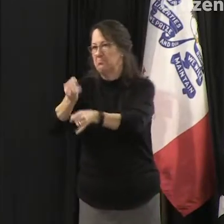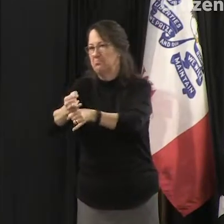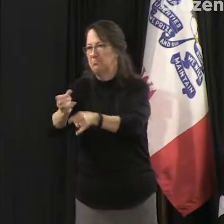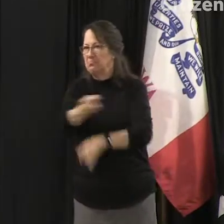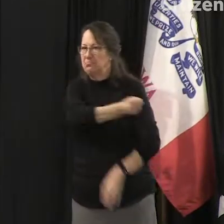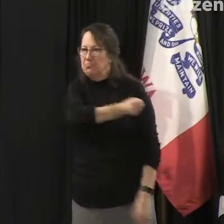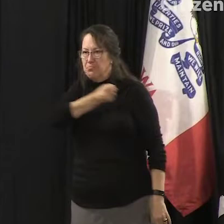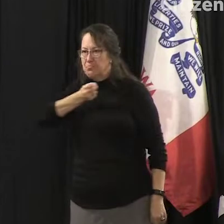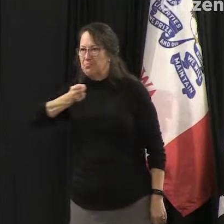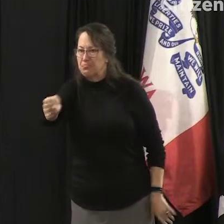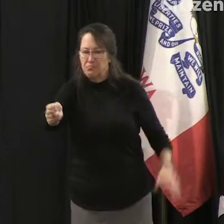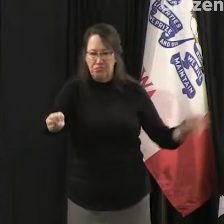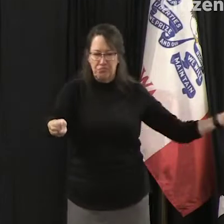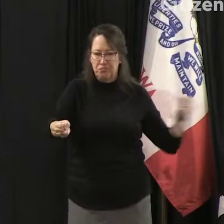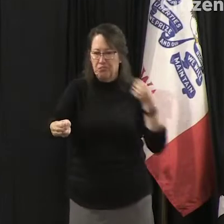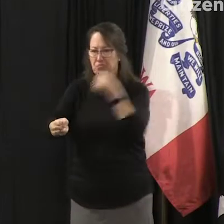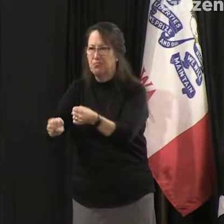institutions,